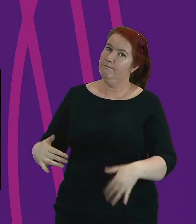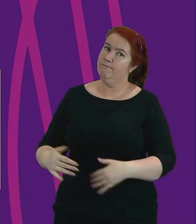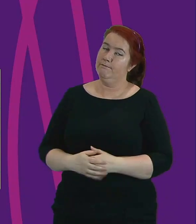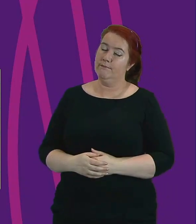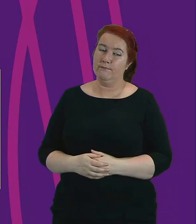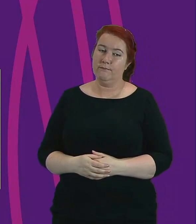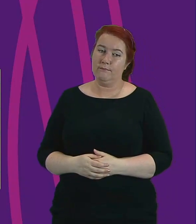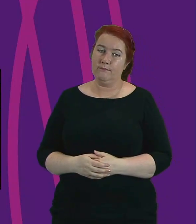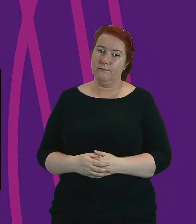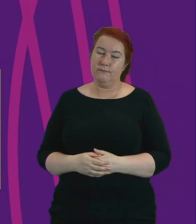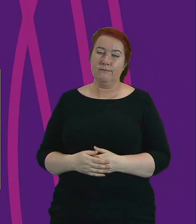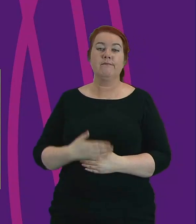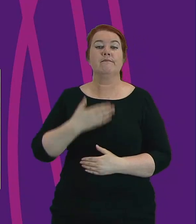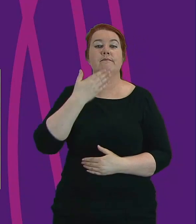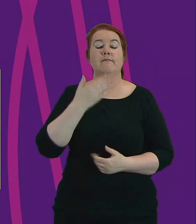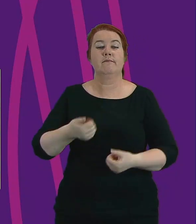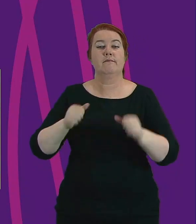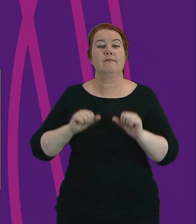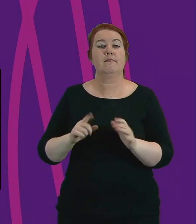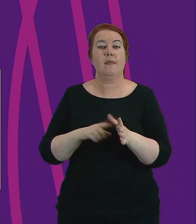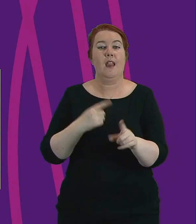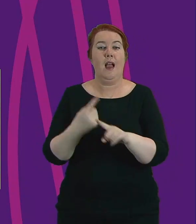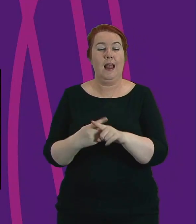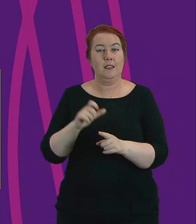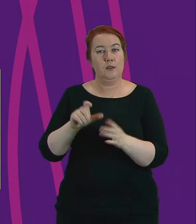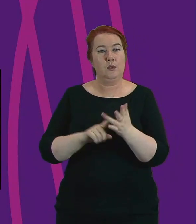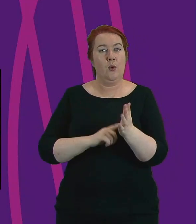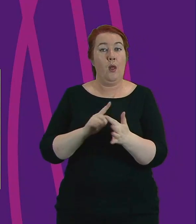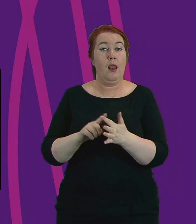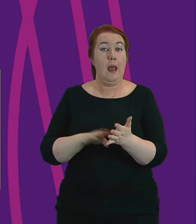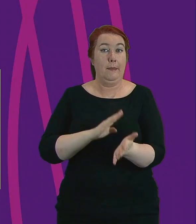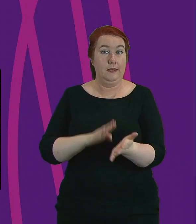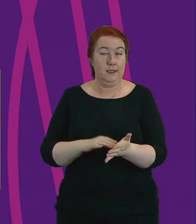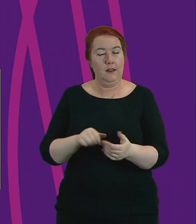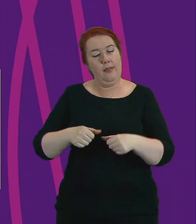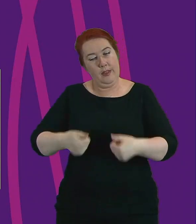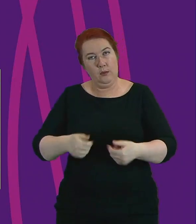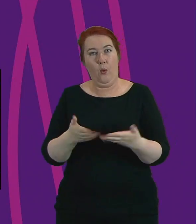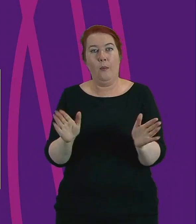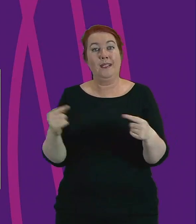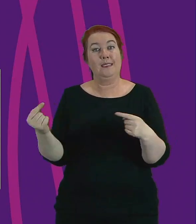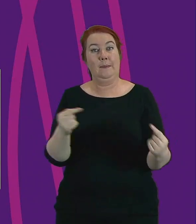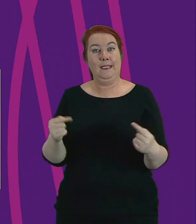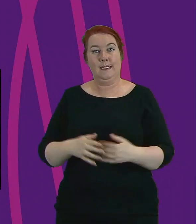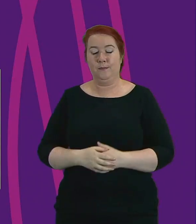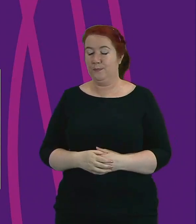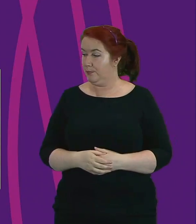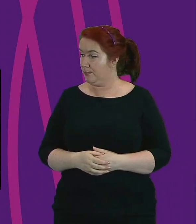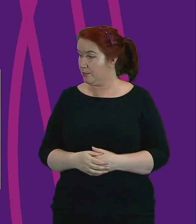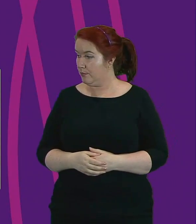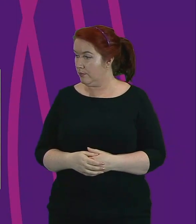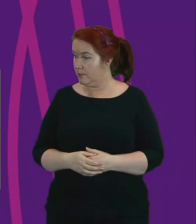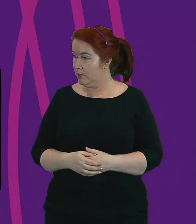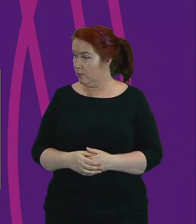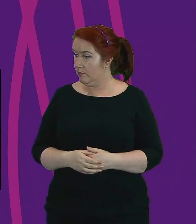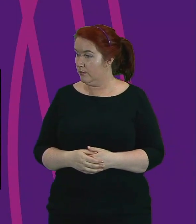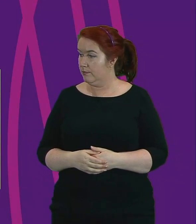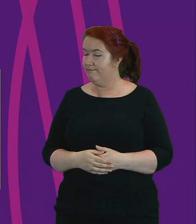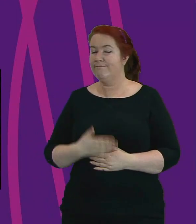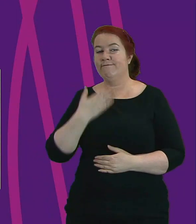Thank you very much. I now call Alex Cole-Hamilton, after which we will move into the open debate. Thank you very much, Presiding Officer. Can I